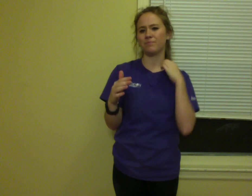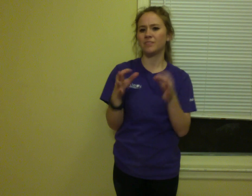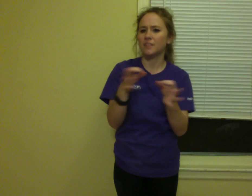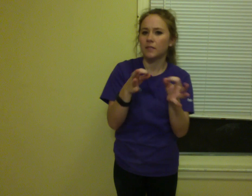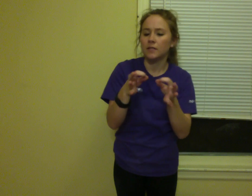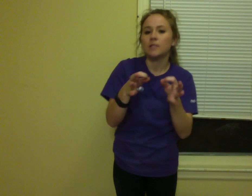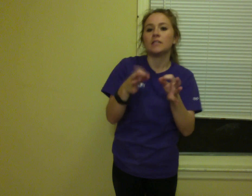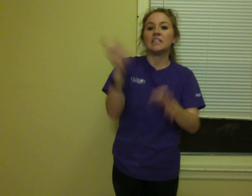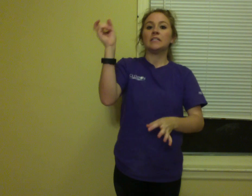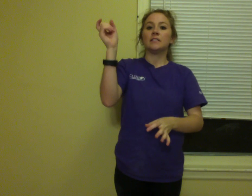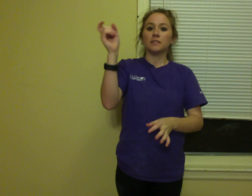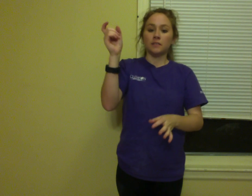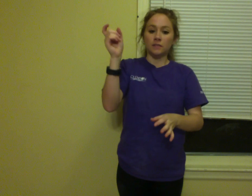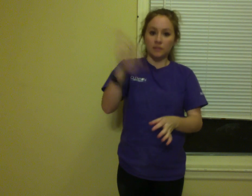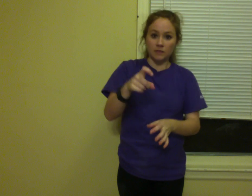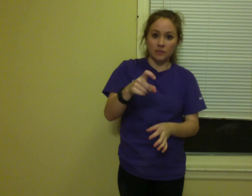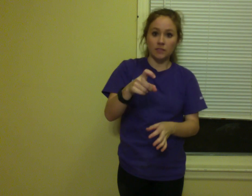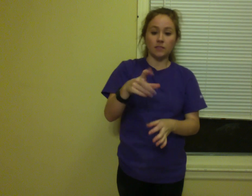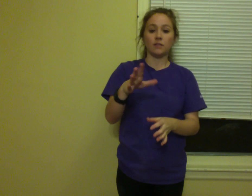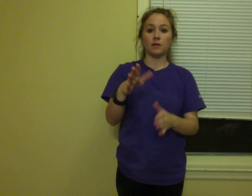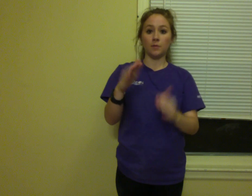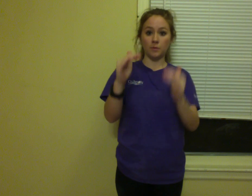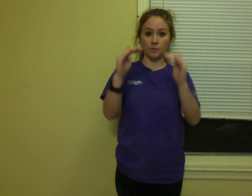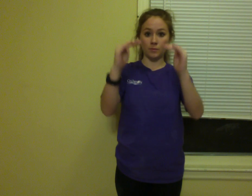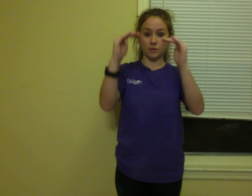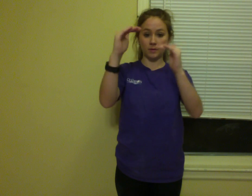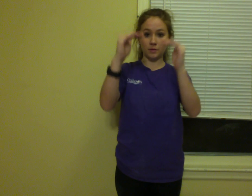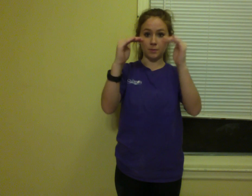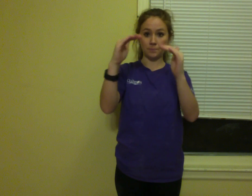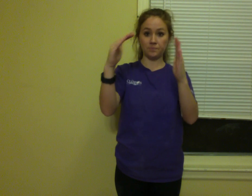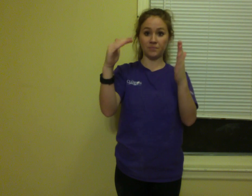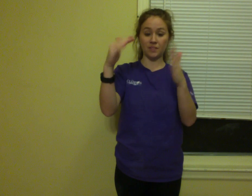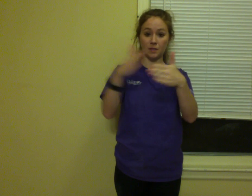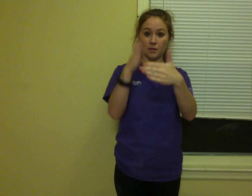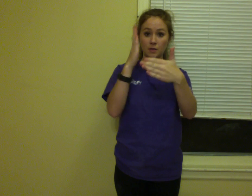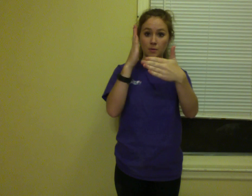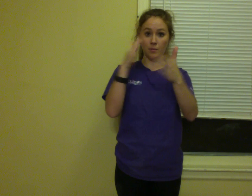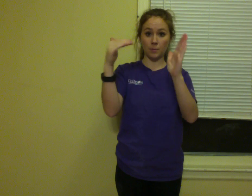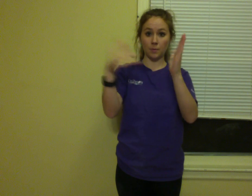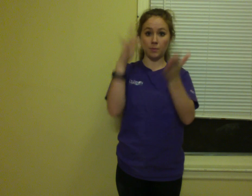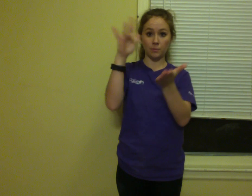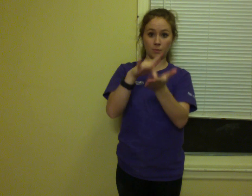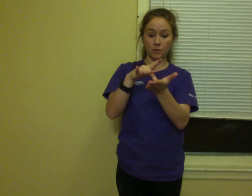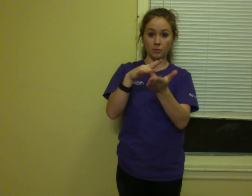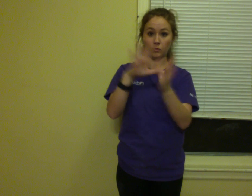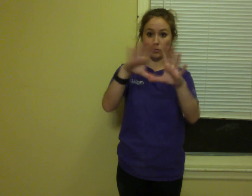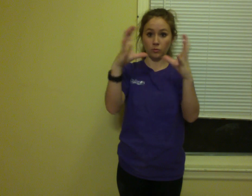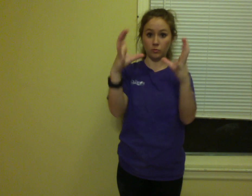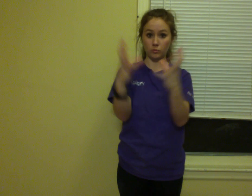A relationship between economic balance and democracy has been noted and reported for centuries by students of